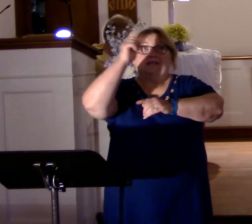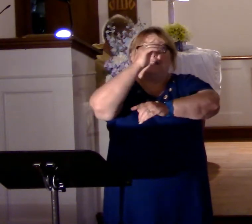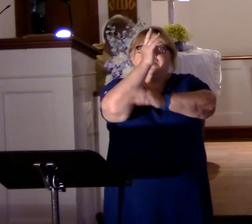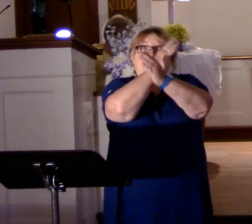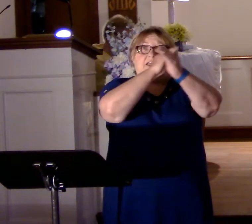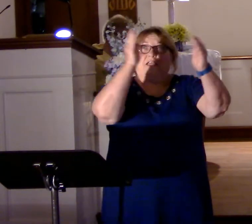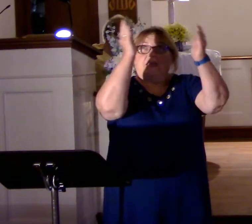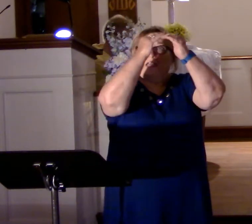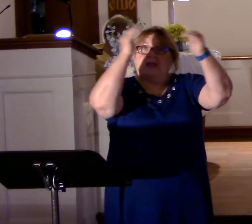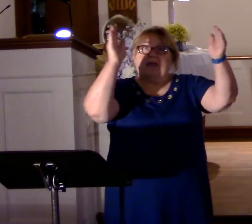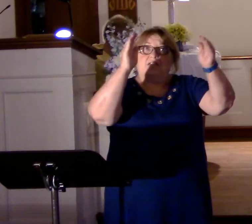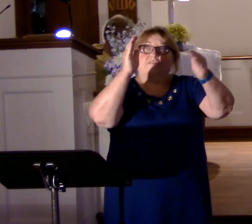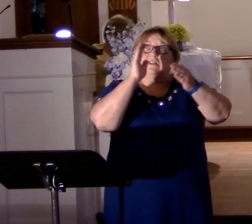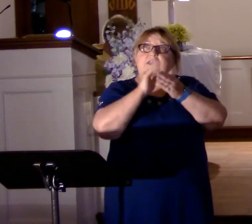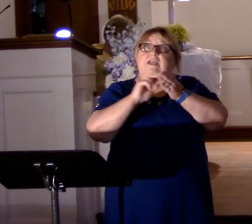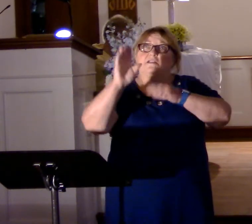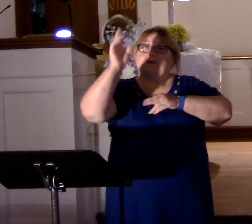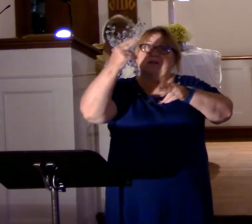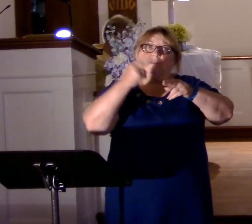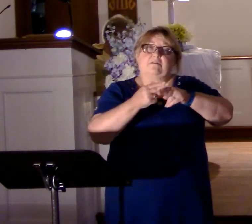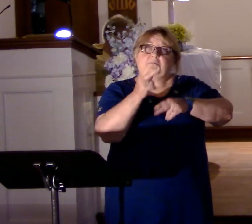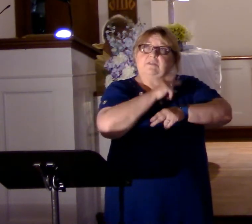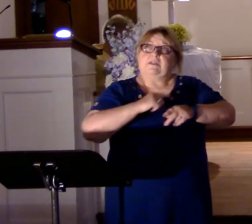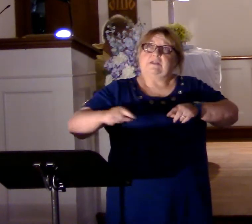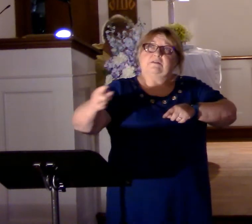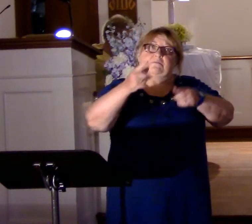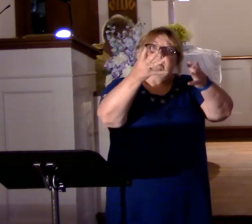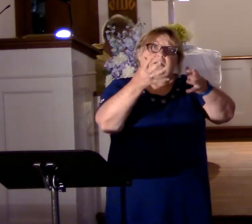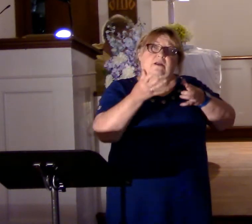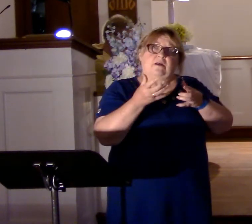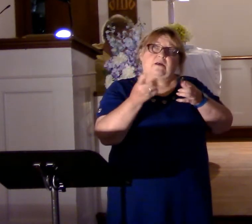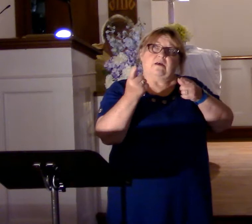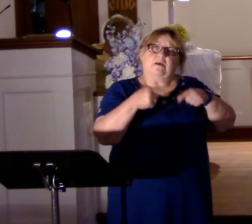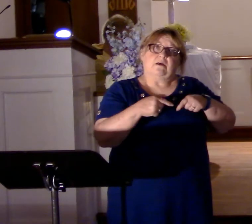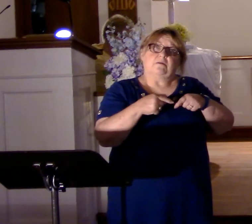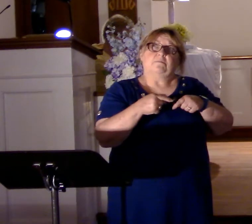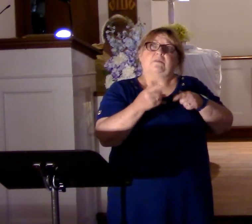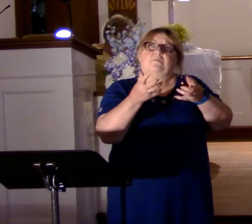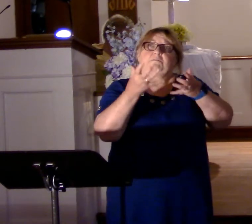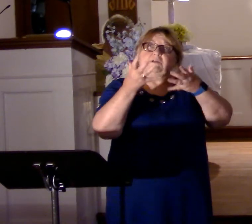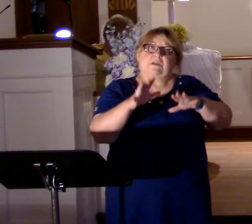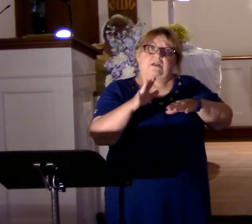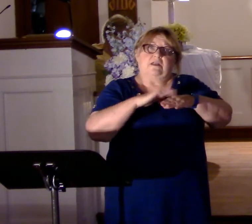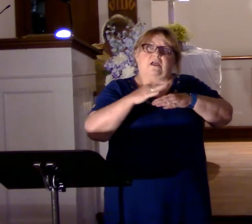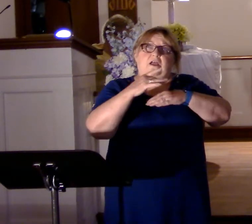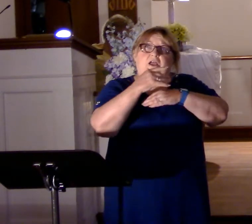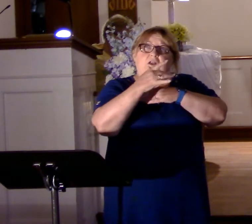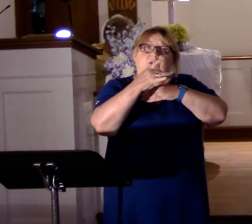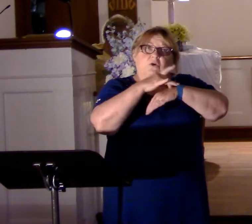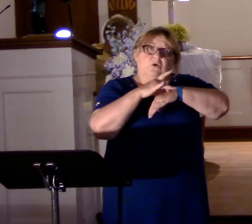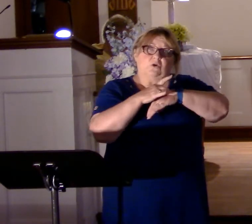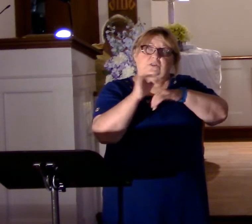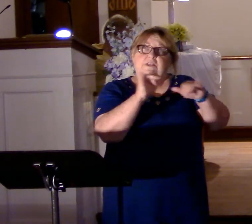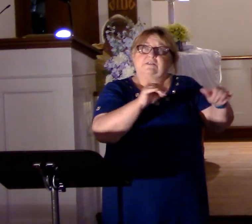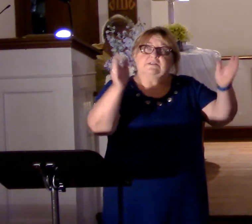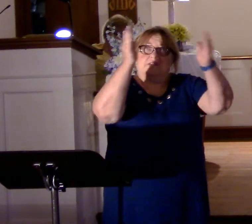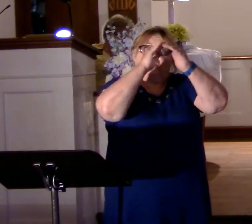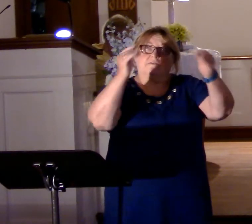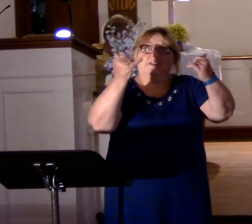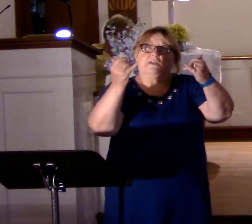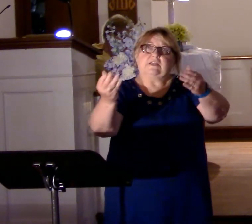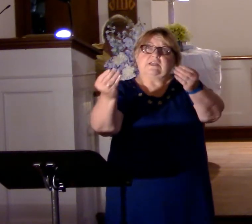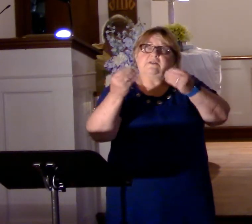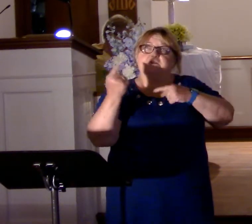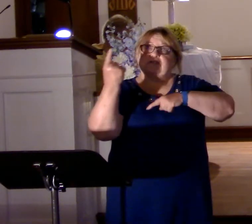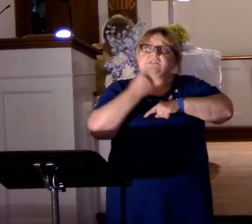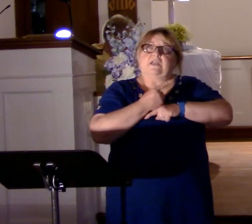heaven, hallowed be thy name. Thy kingdom come, thy will be done, on earth as it is in heaven.